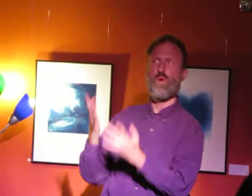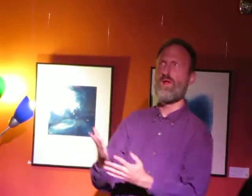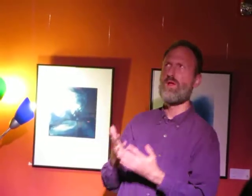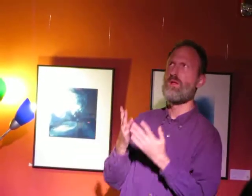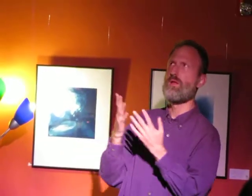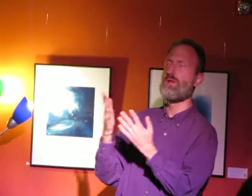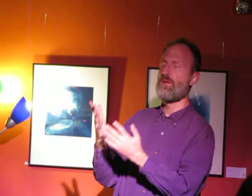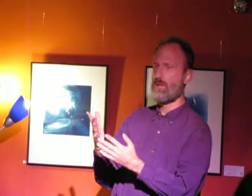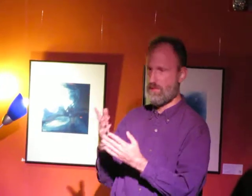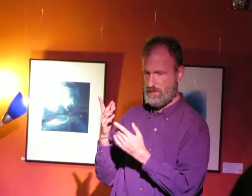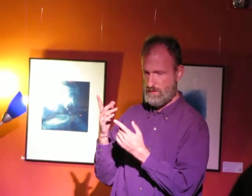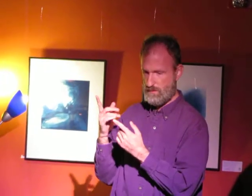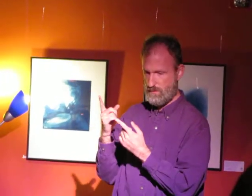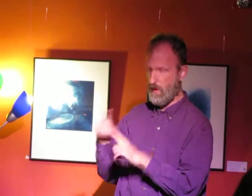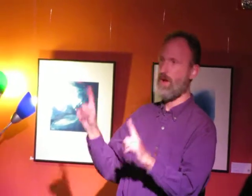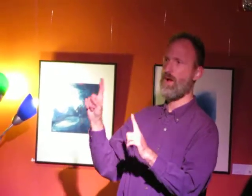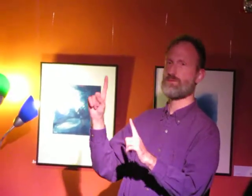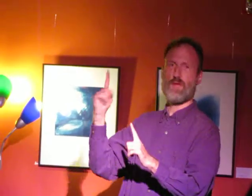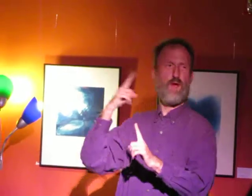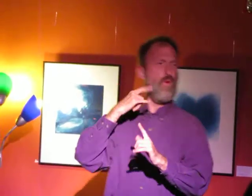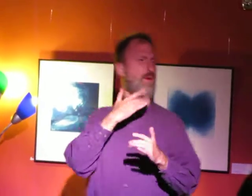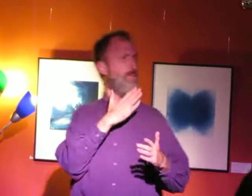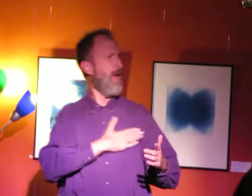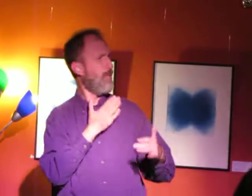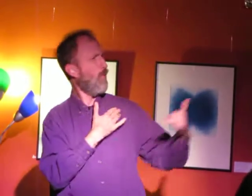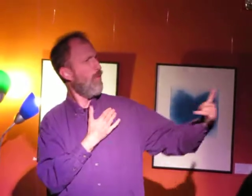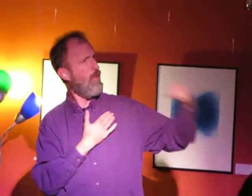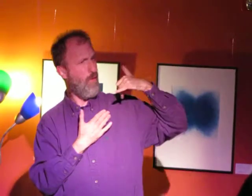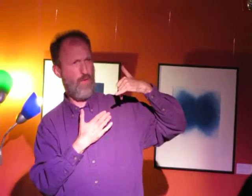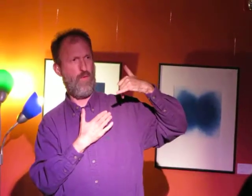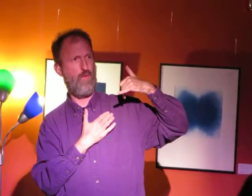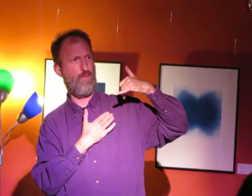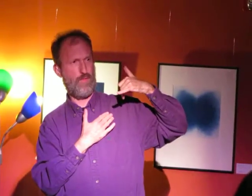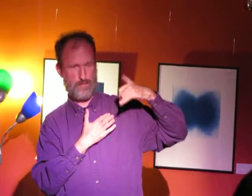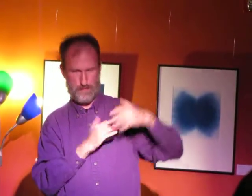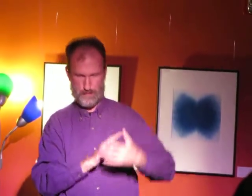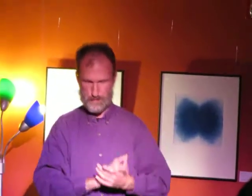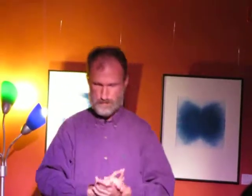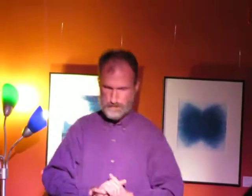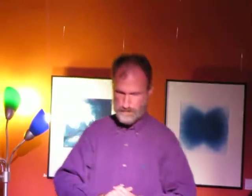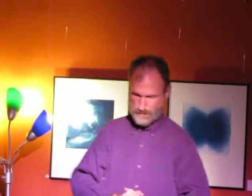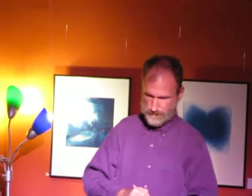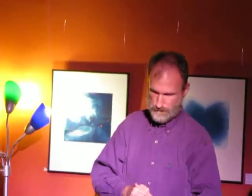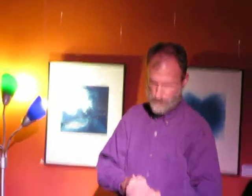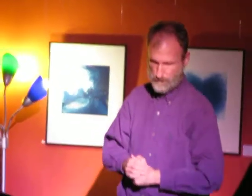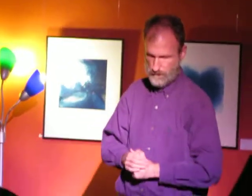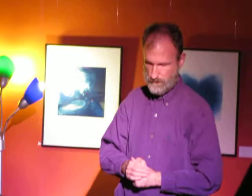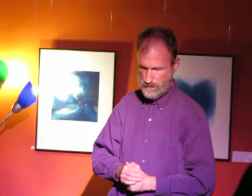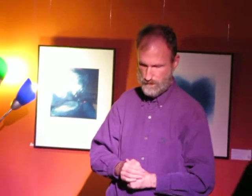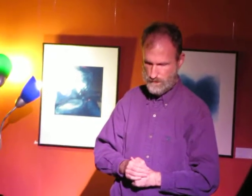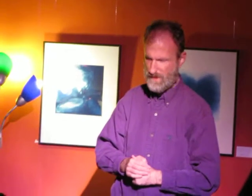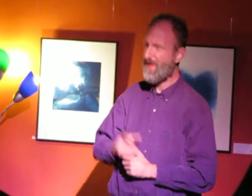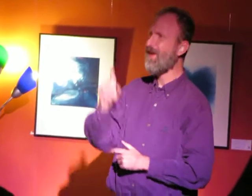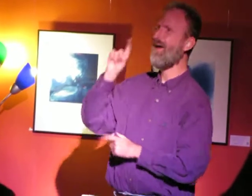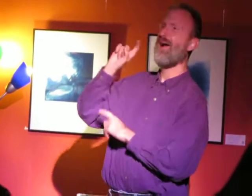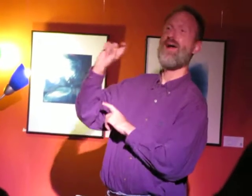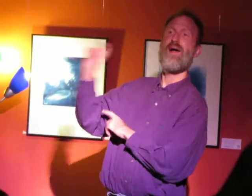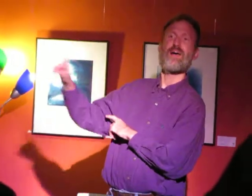Wait an eternity before she returns with, "I'm so happy you called." Ask